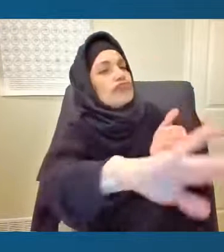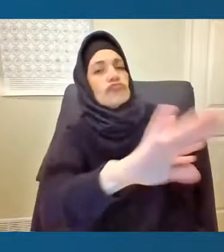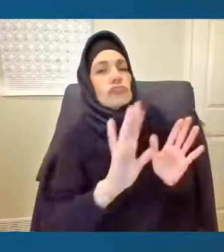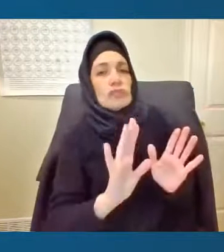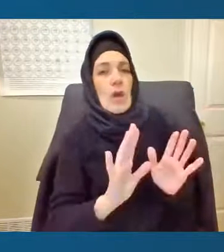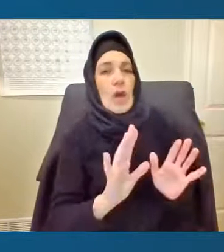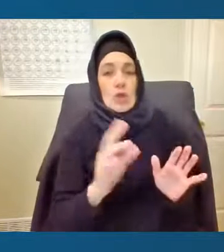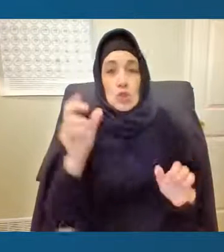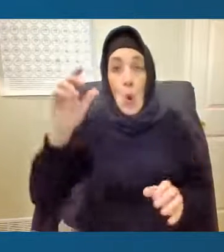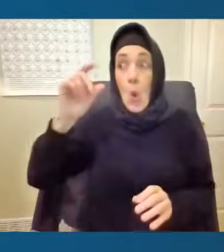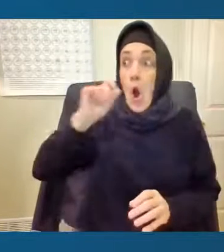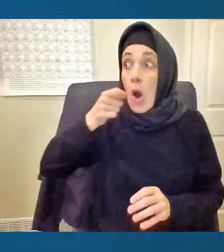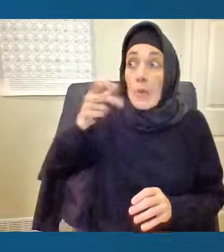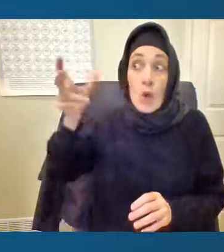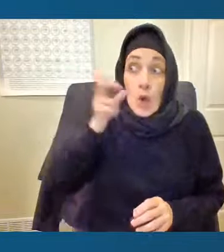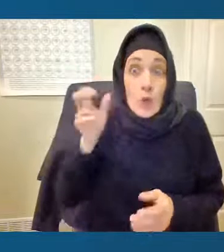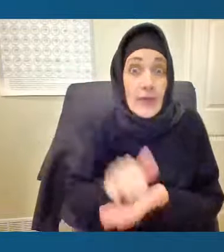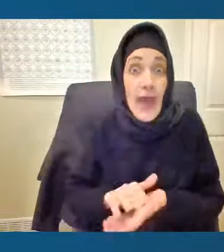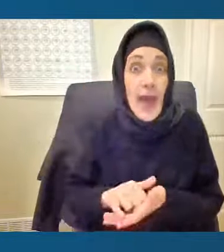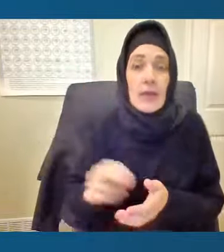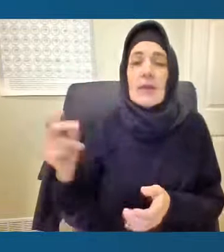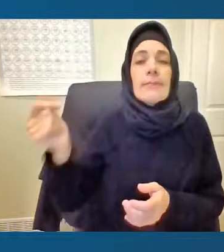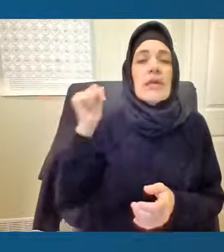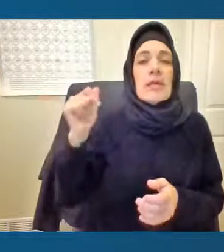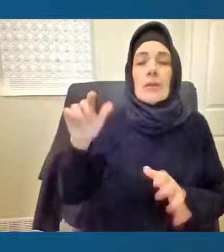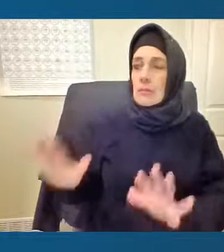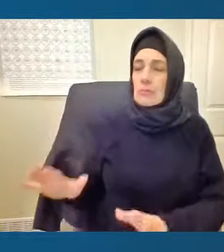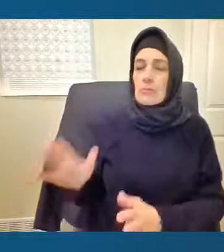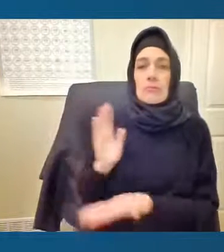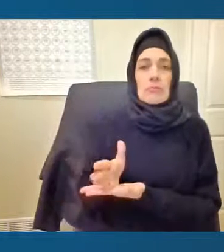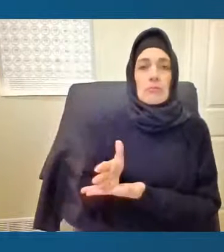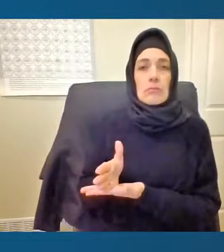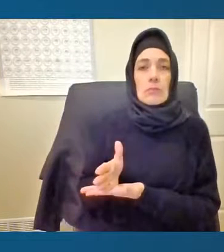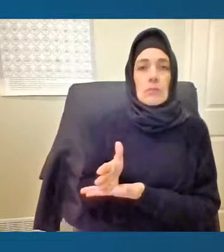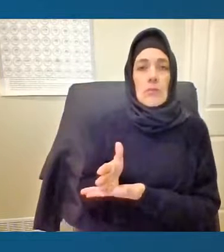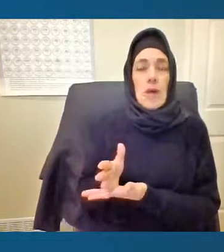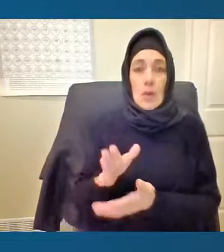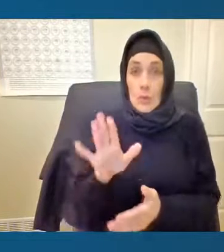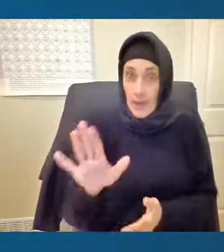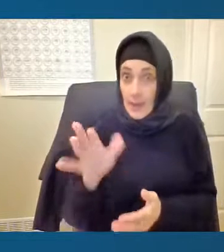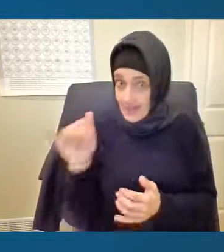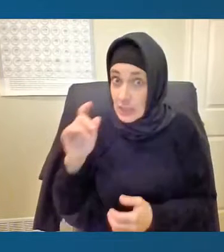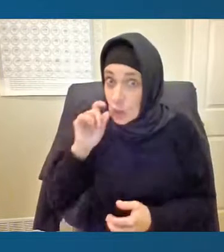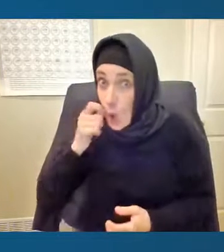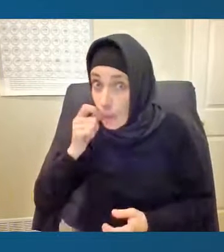is, how many of us, somebody say an ayah to you and you like,